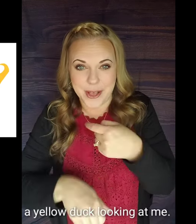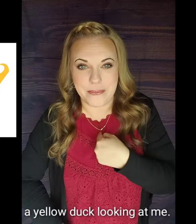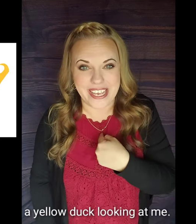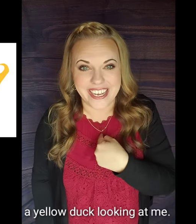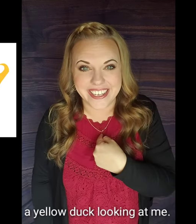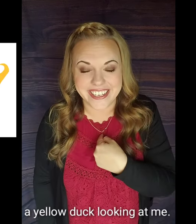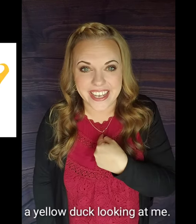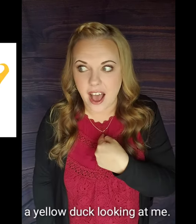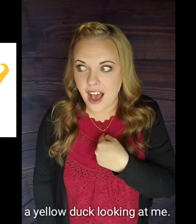me.